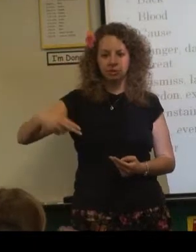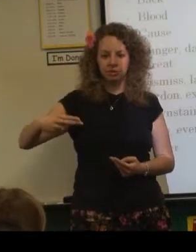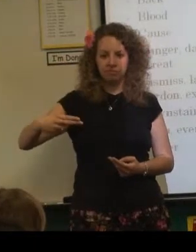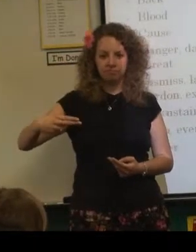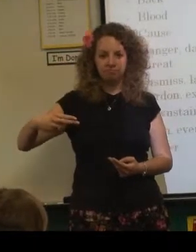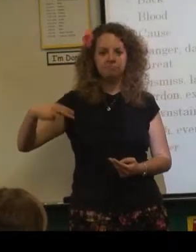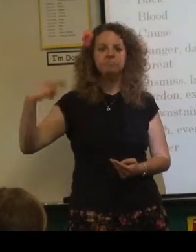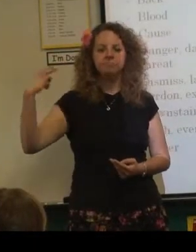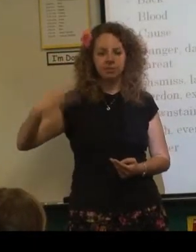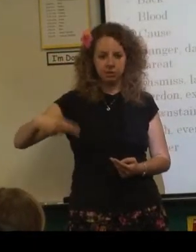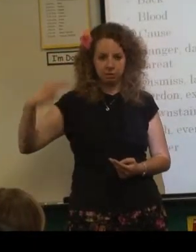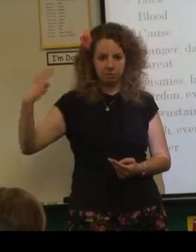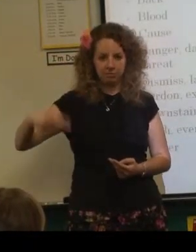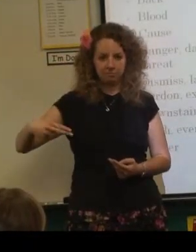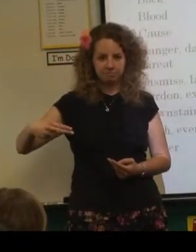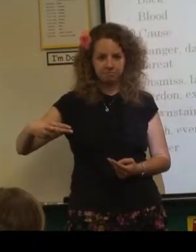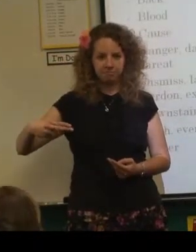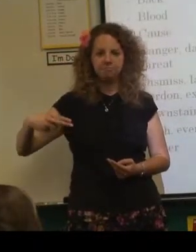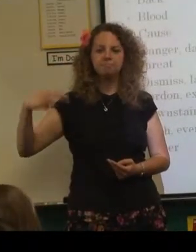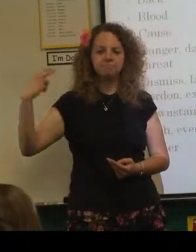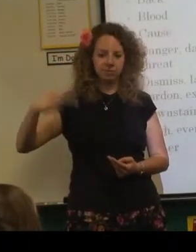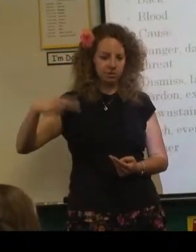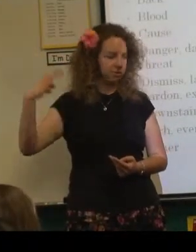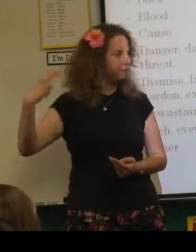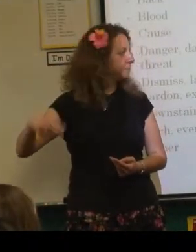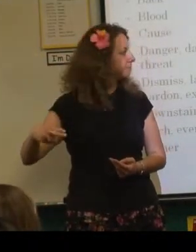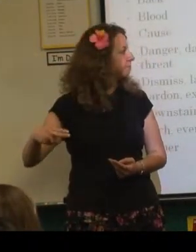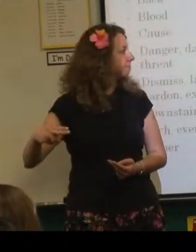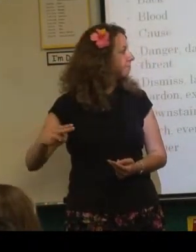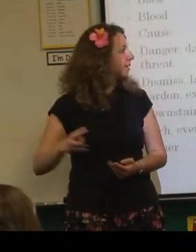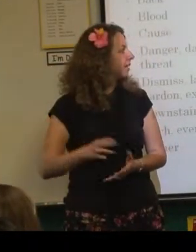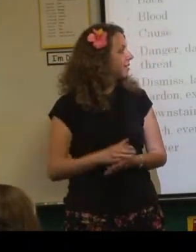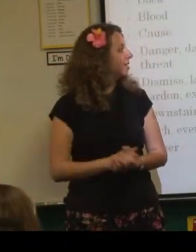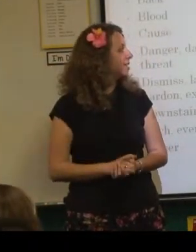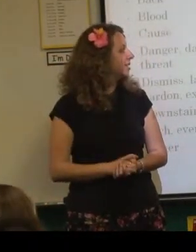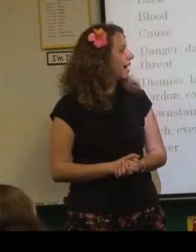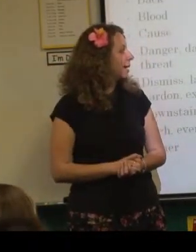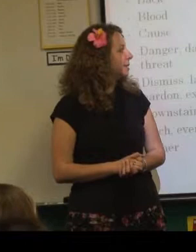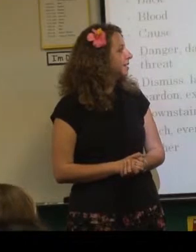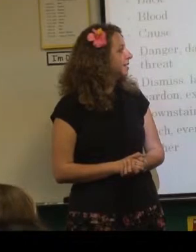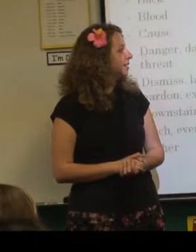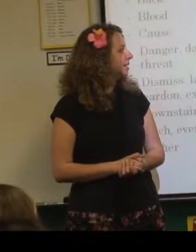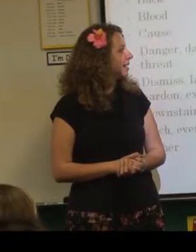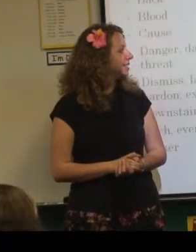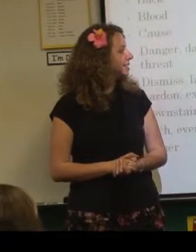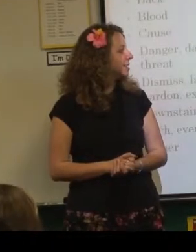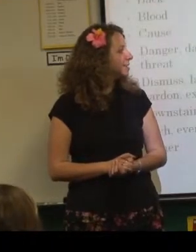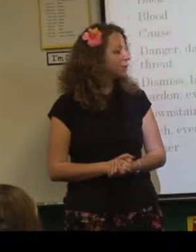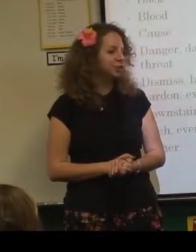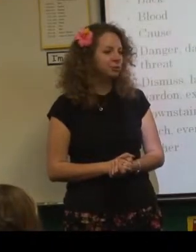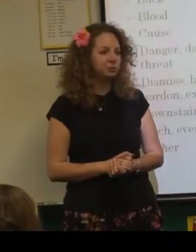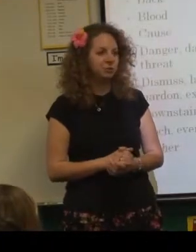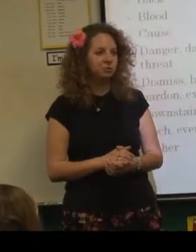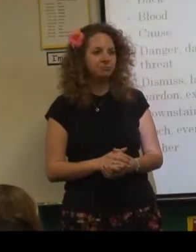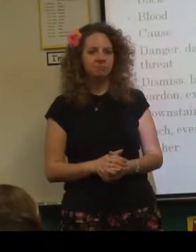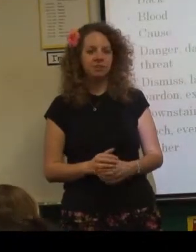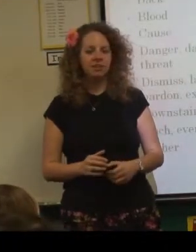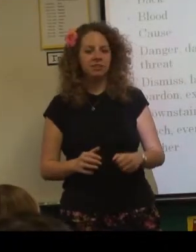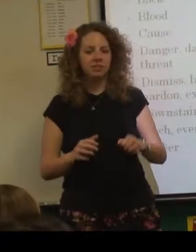History. History. History. And then habit, custom, or used to. You're